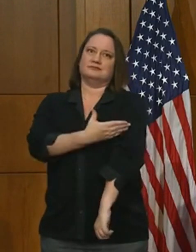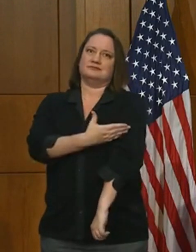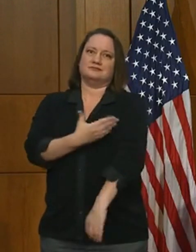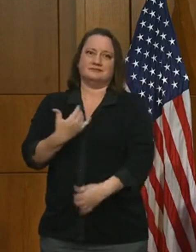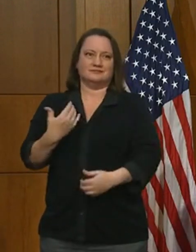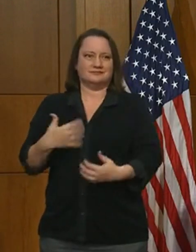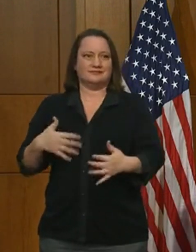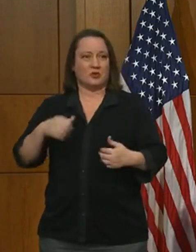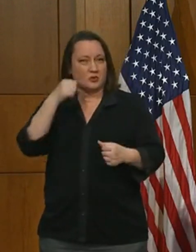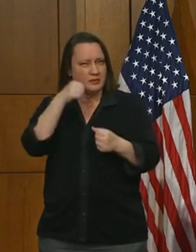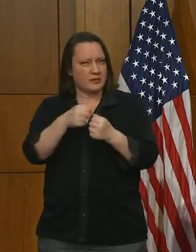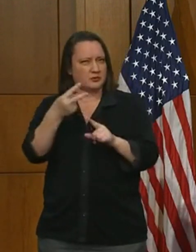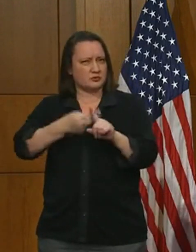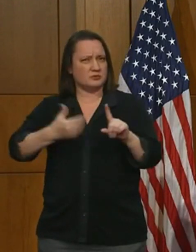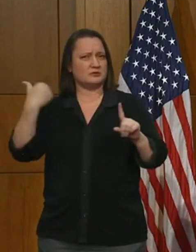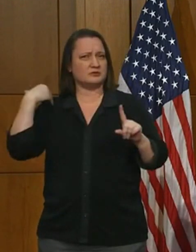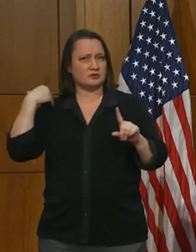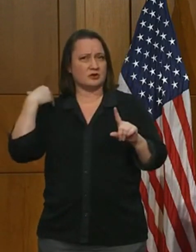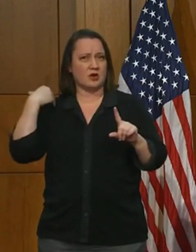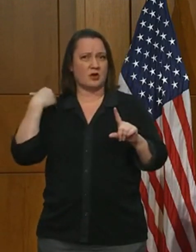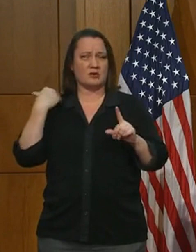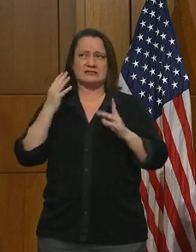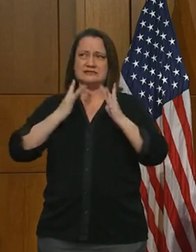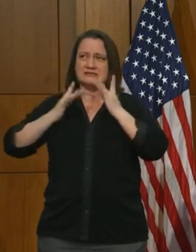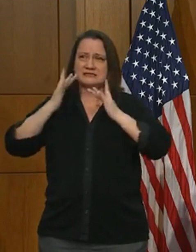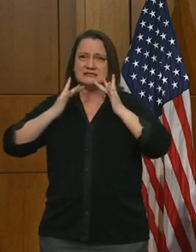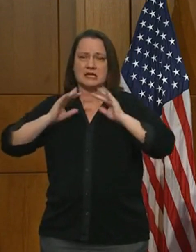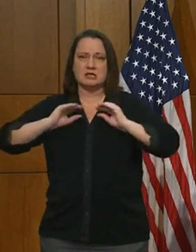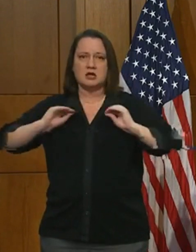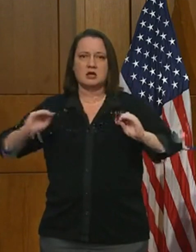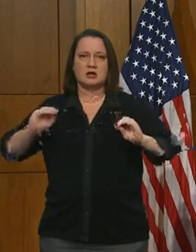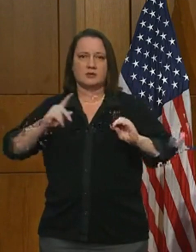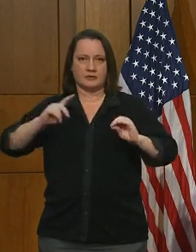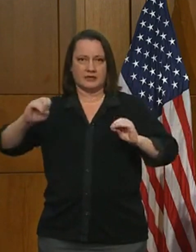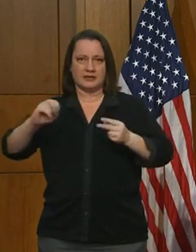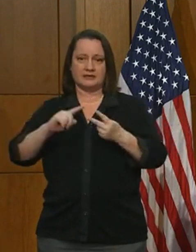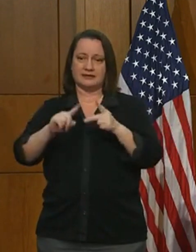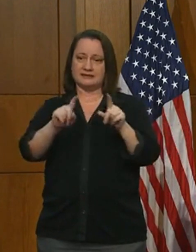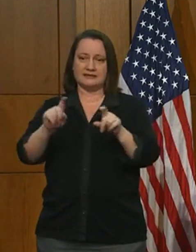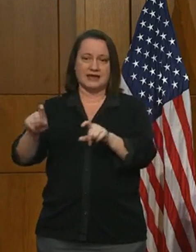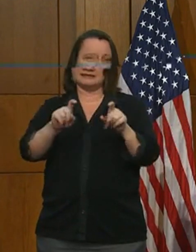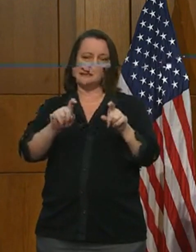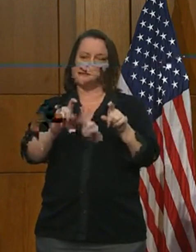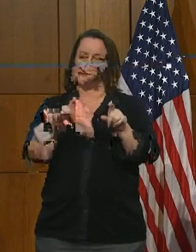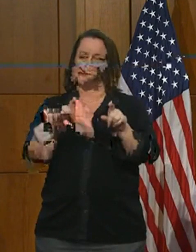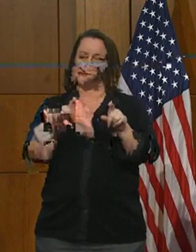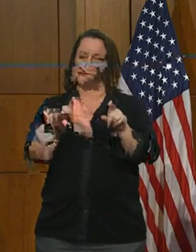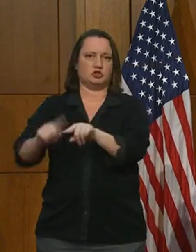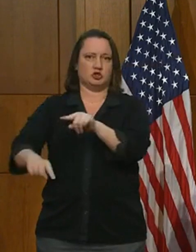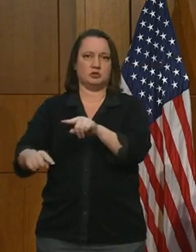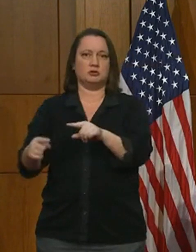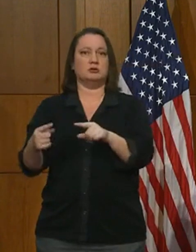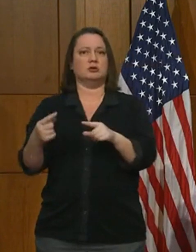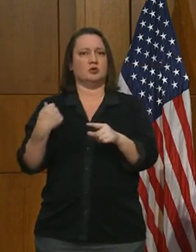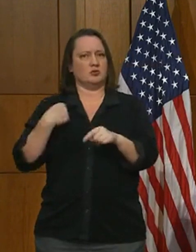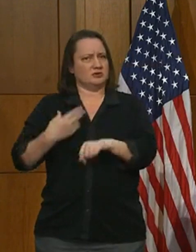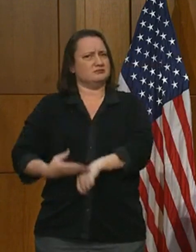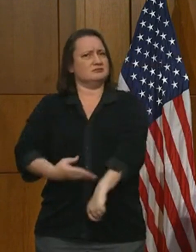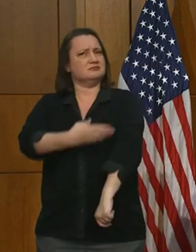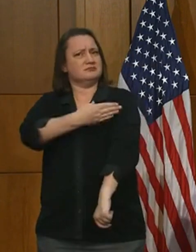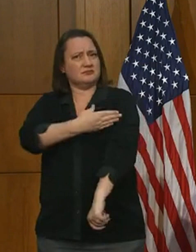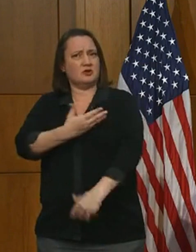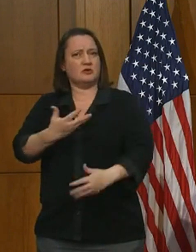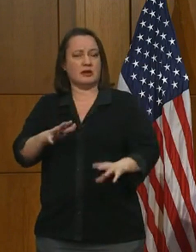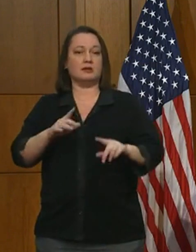remember this 2 months ago. We had no PPE. We had no testing capabilities, and every day is better. But the answer to your question,